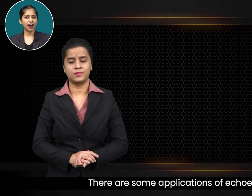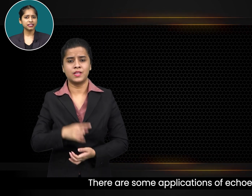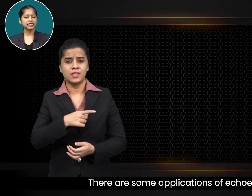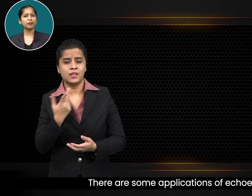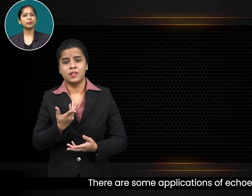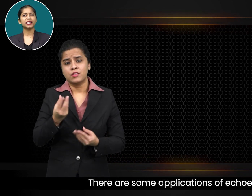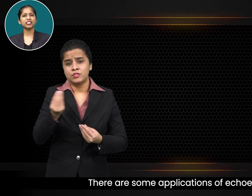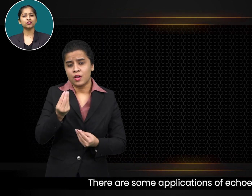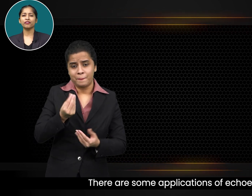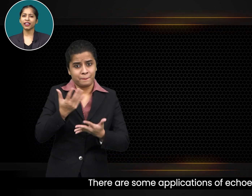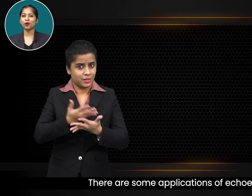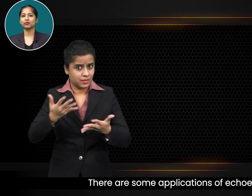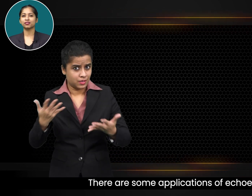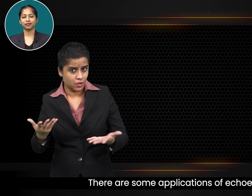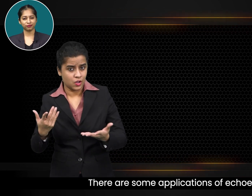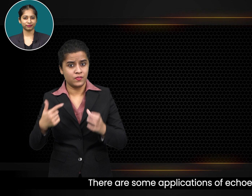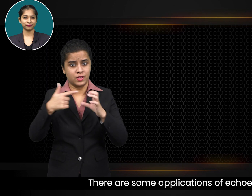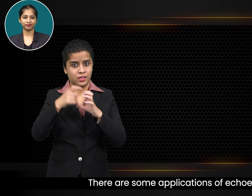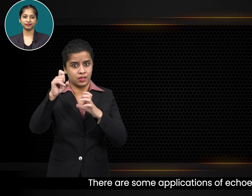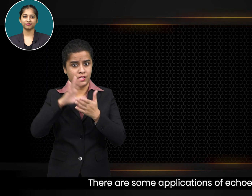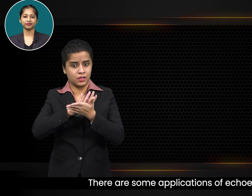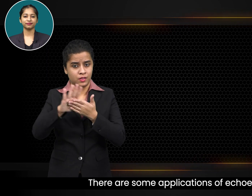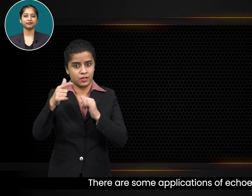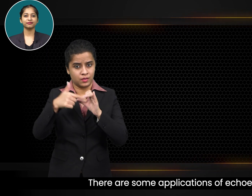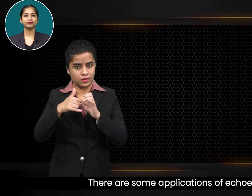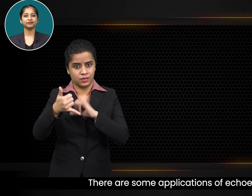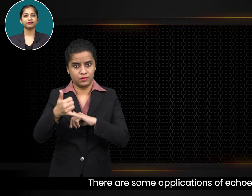There are some applications of echoes.